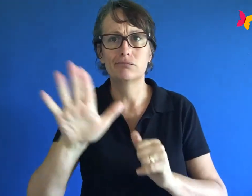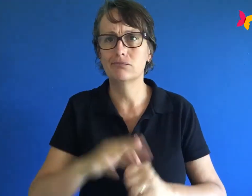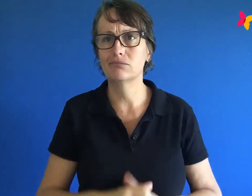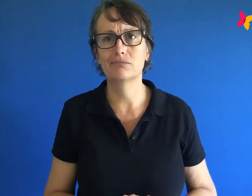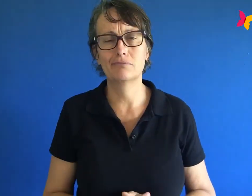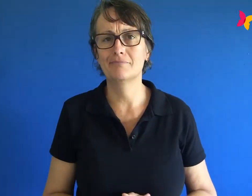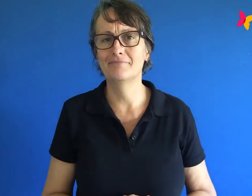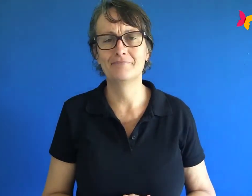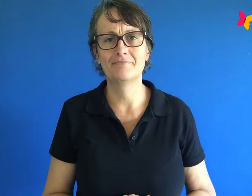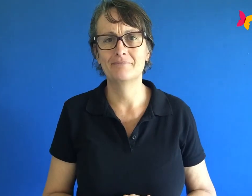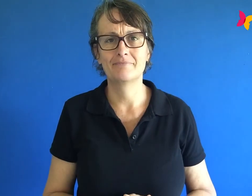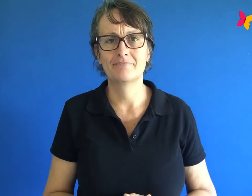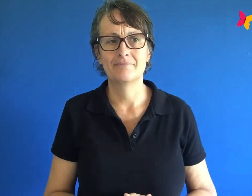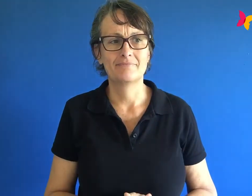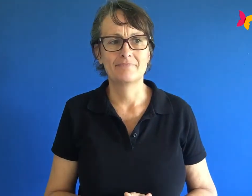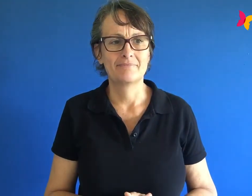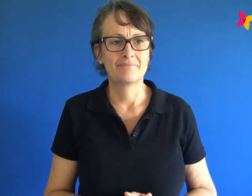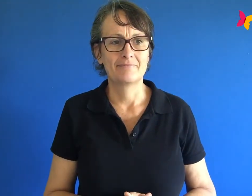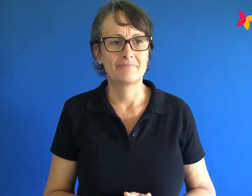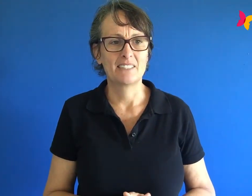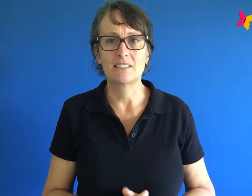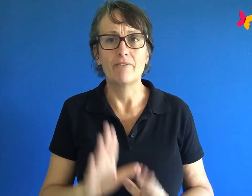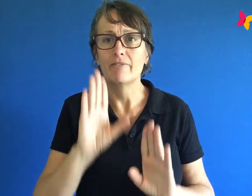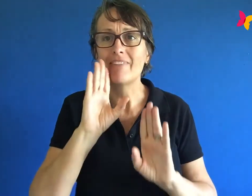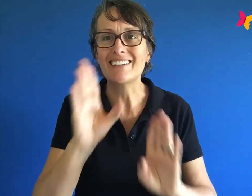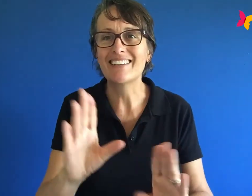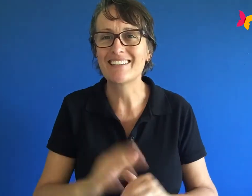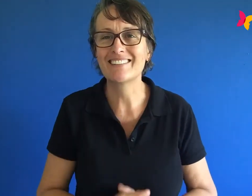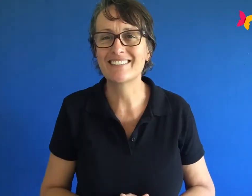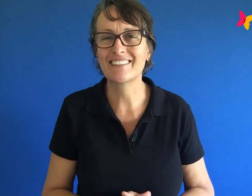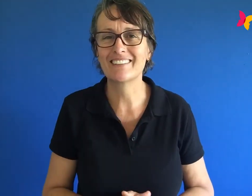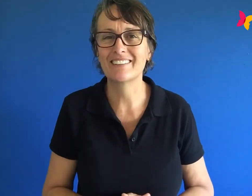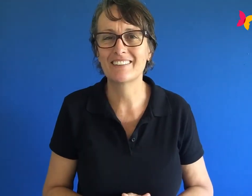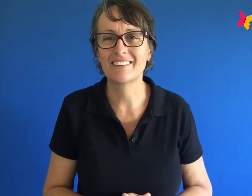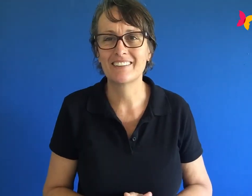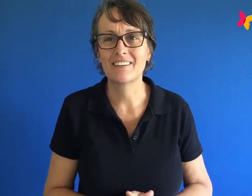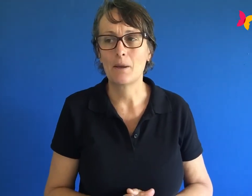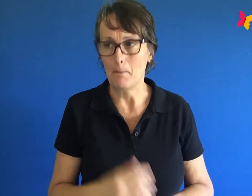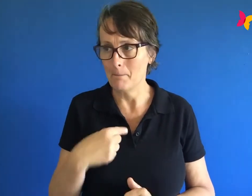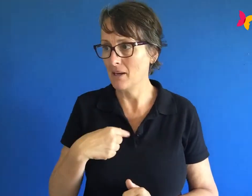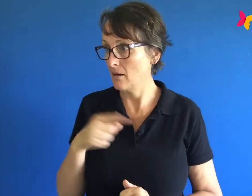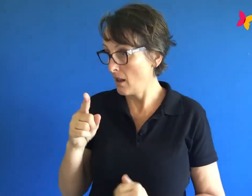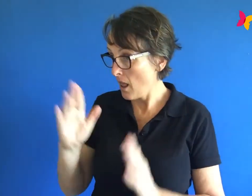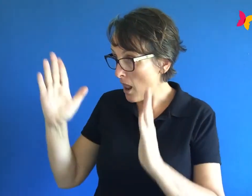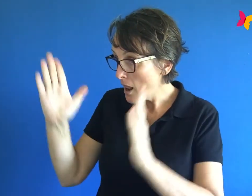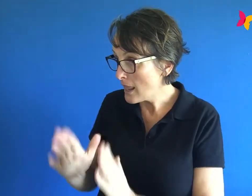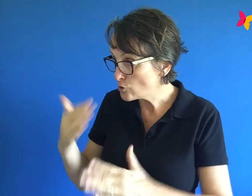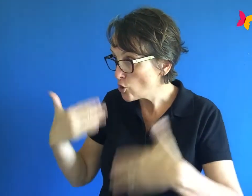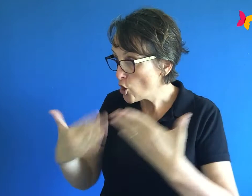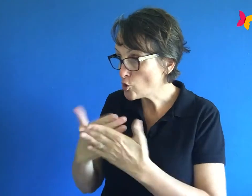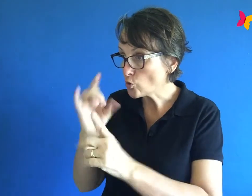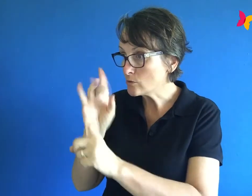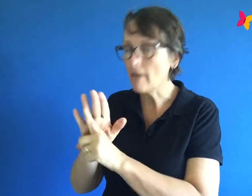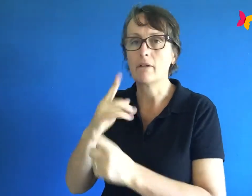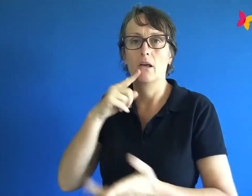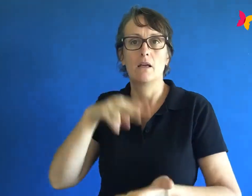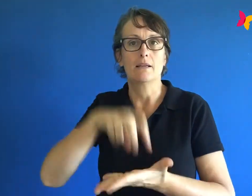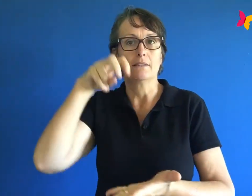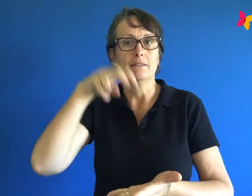forget VCE. You know what I mean? Let's get rid of that as a way of celebrating your ATAR score. This